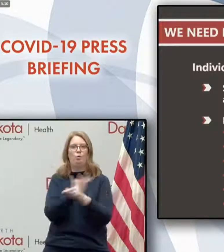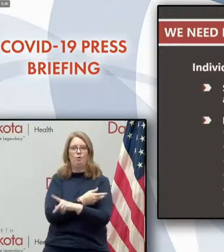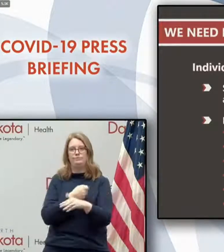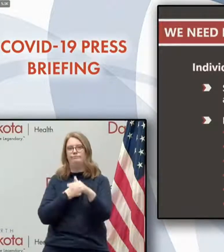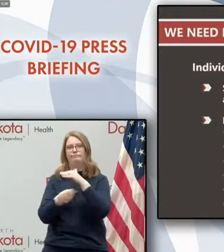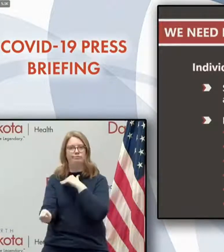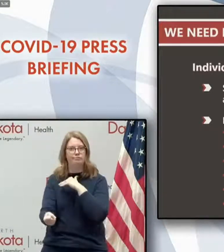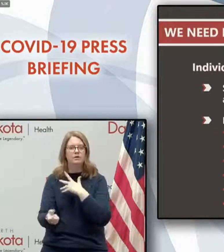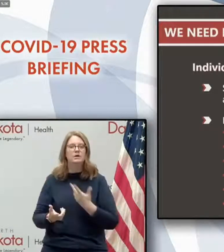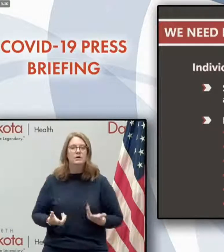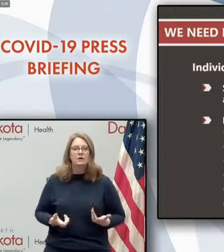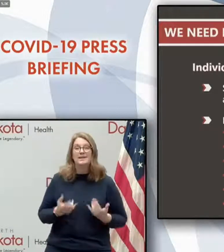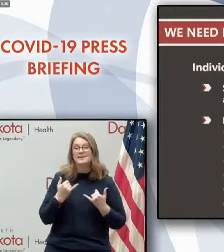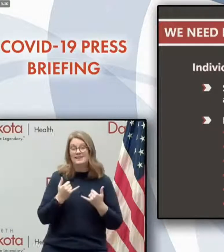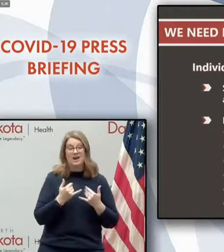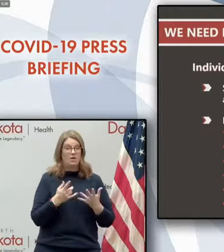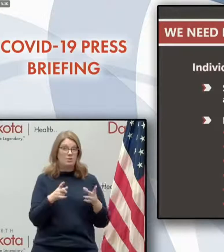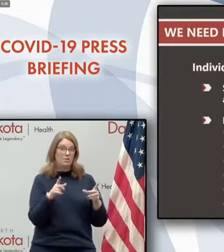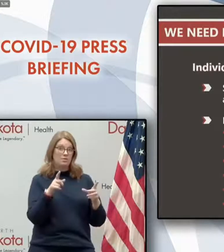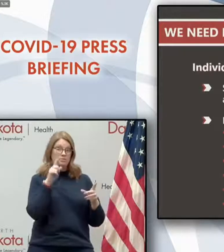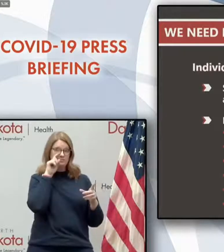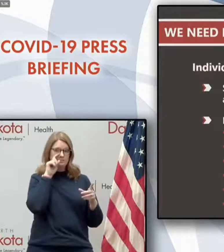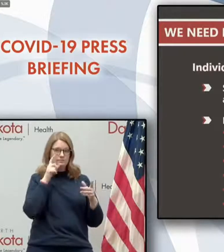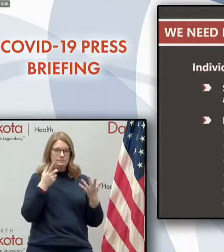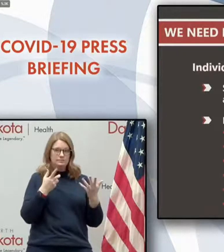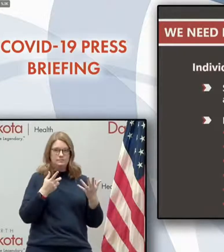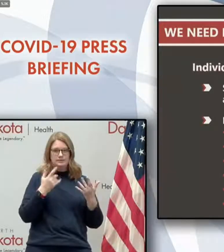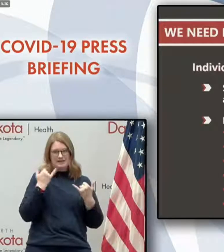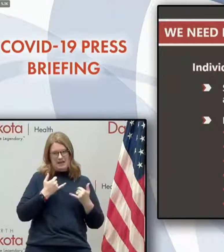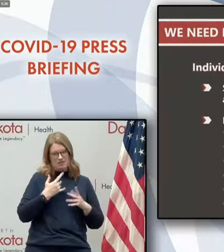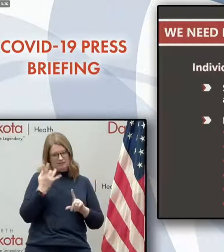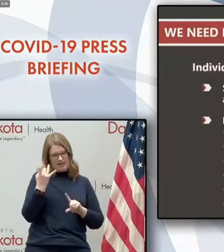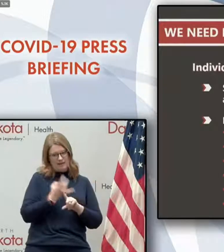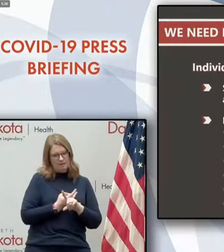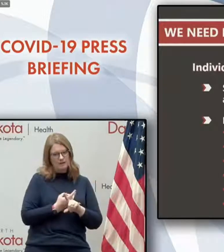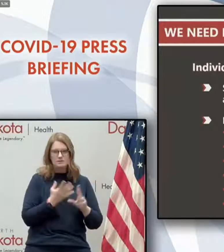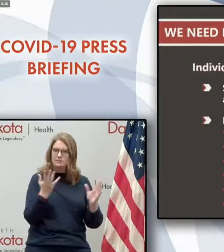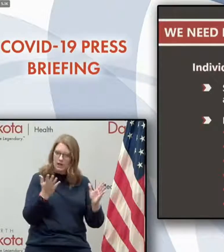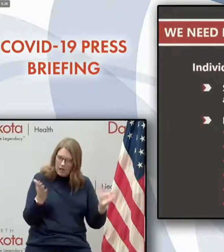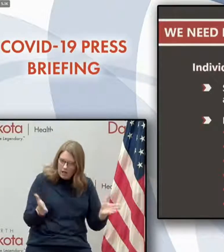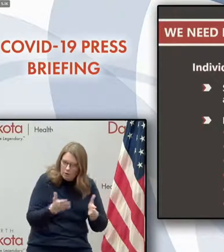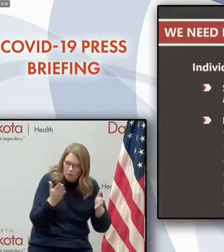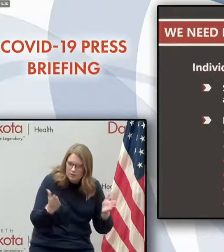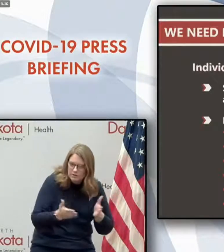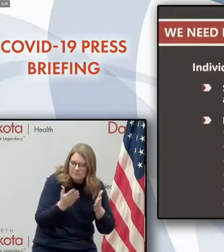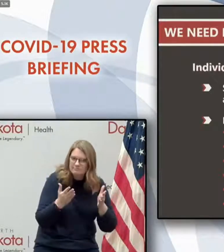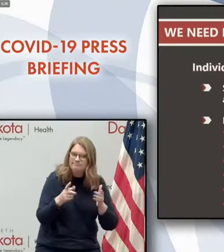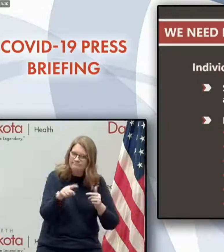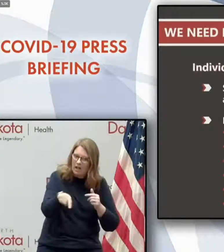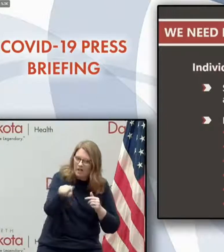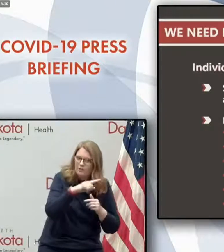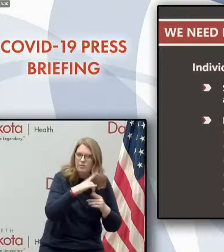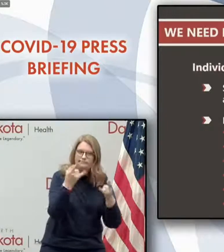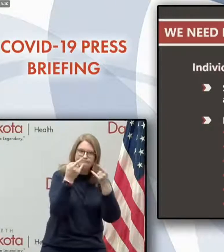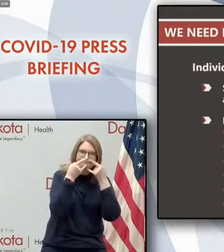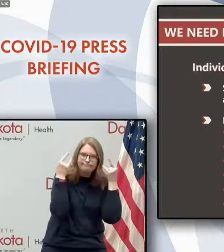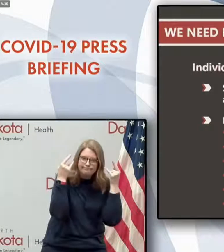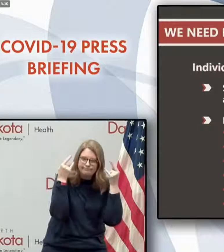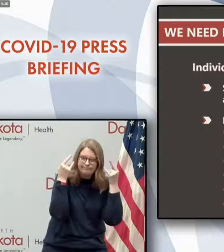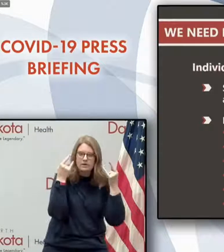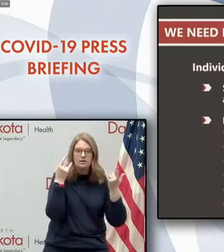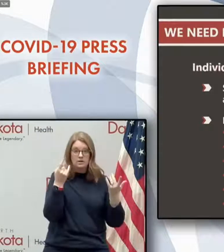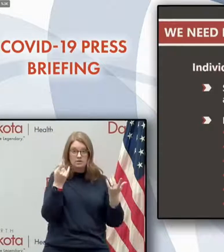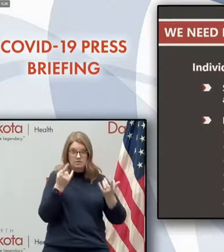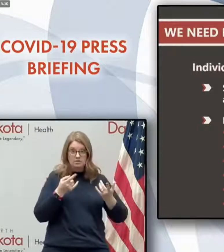about consistently now going on almost 8 months, which is, again, encouraging people to use face coverings when you're